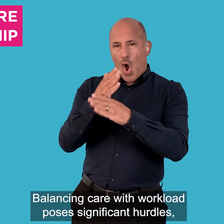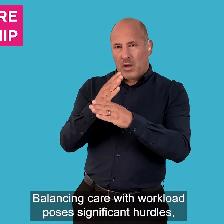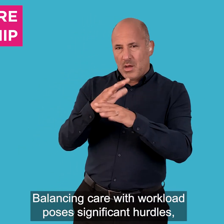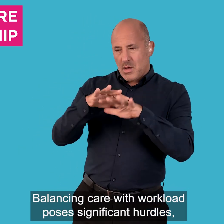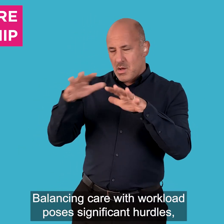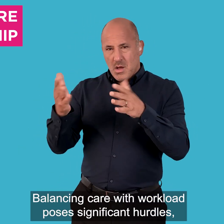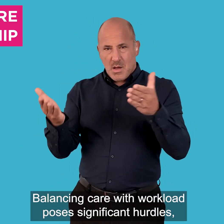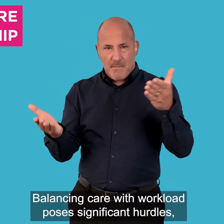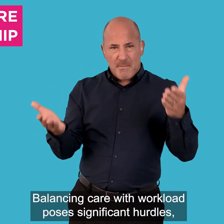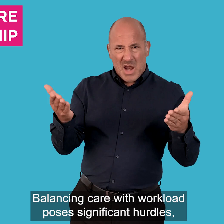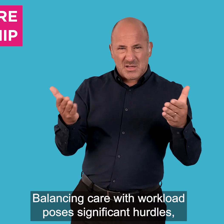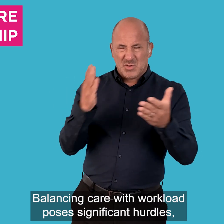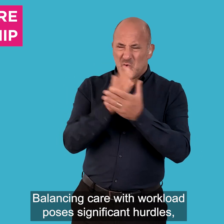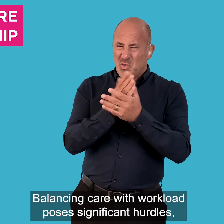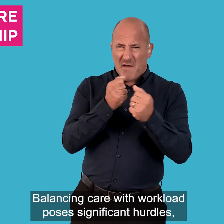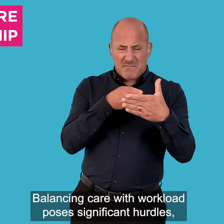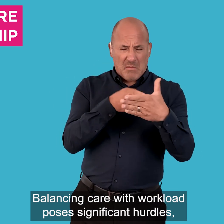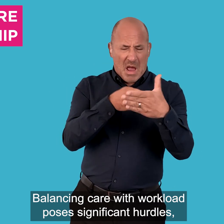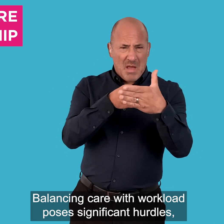with workload poses significant hurdles,